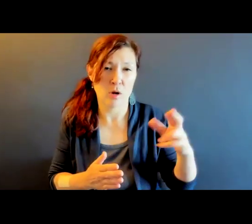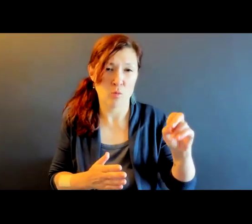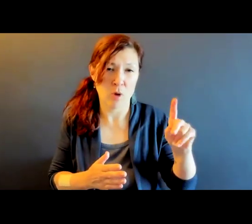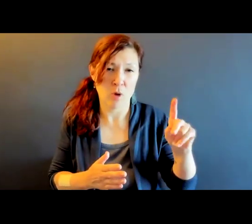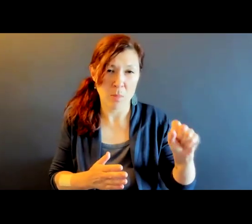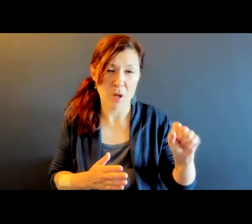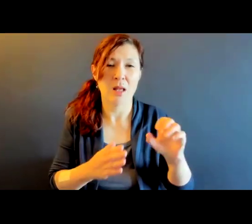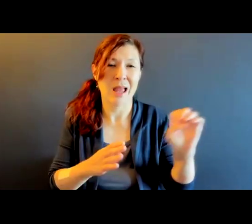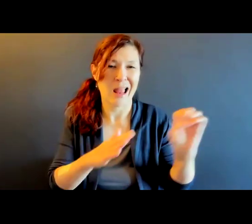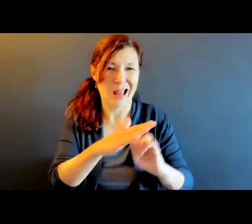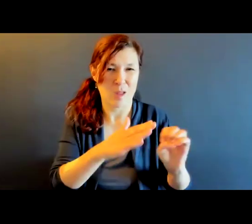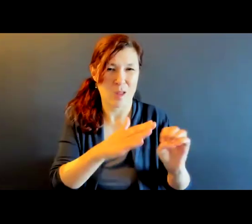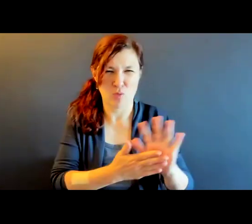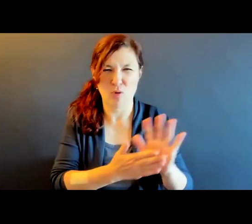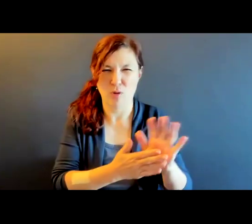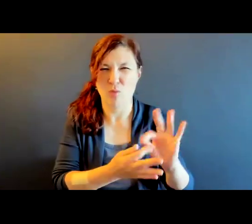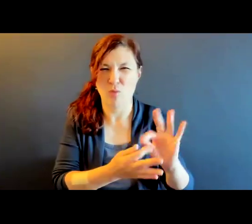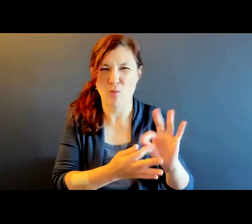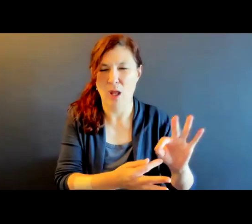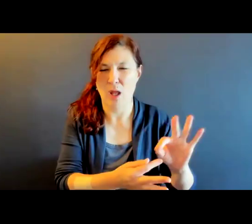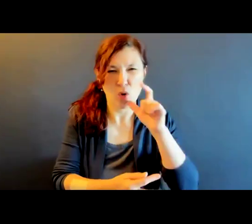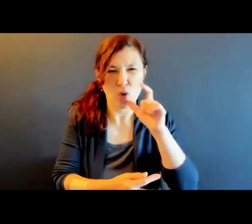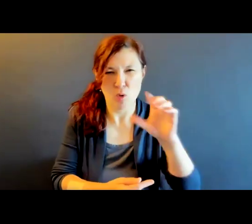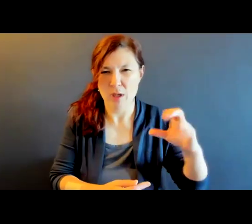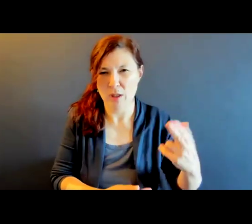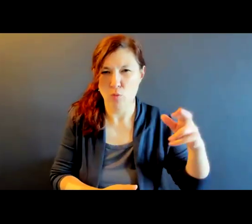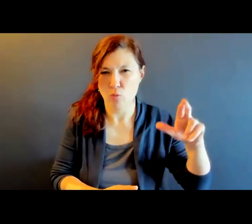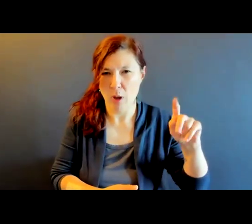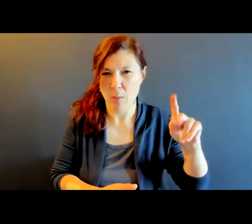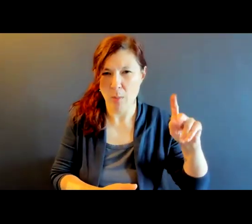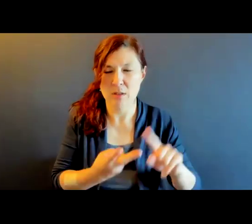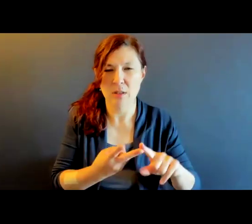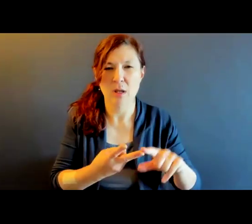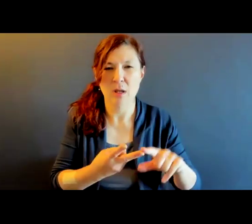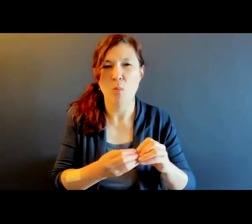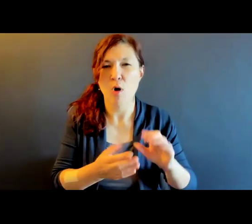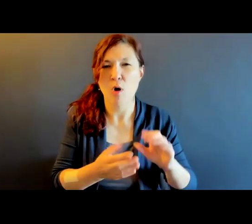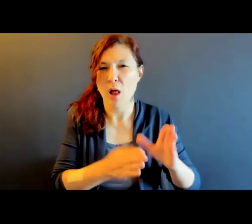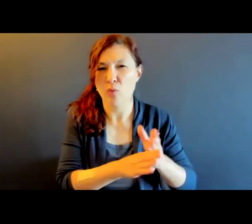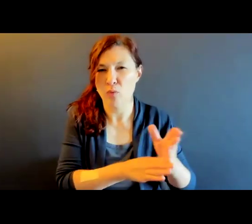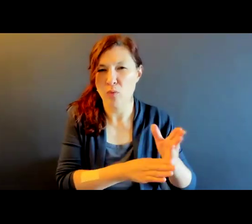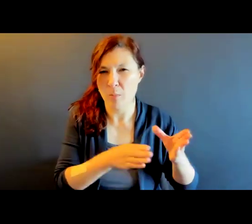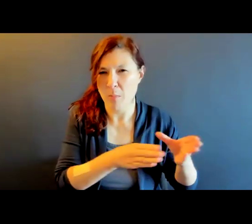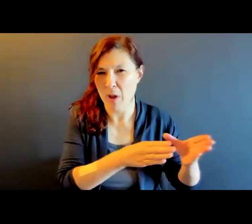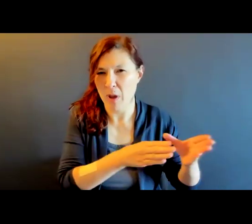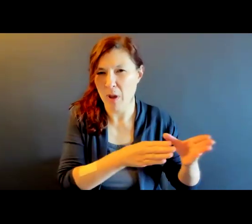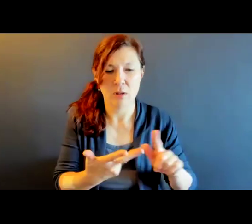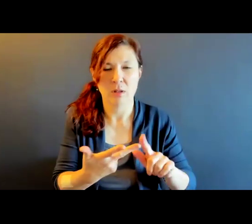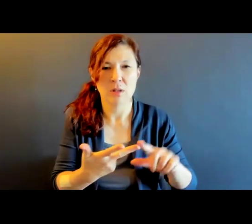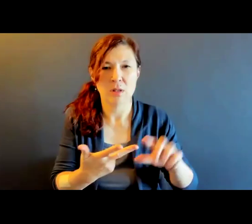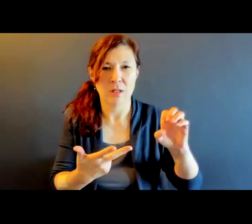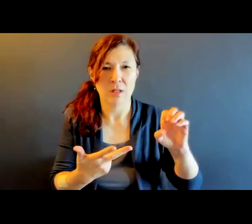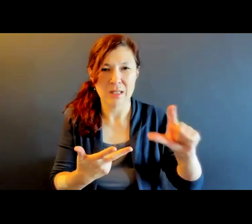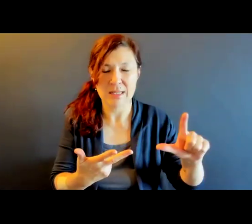namesake, increasing student access to high-quality college and career pathways, an ESL Level 1 class for parents, career